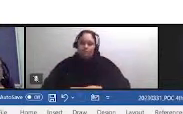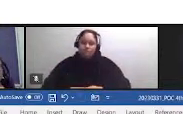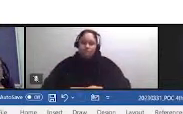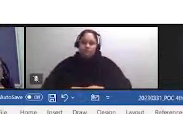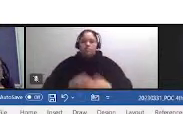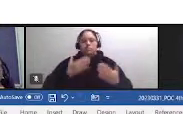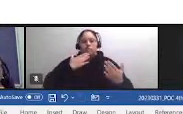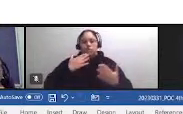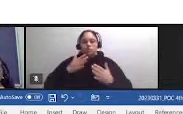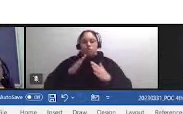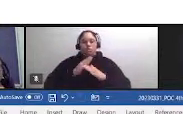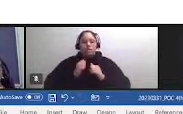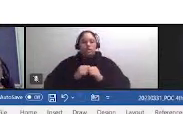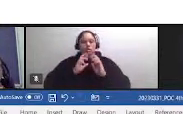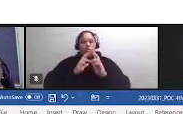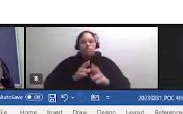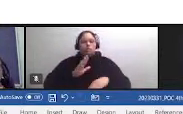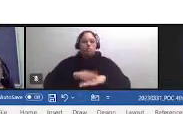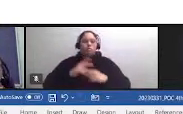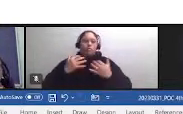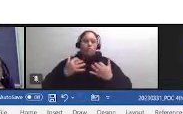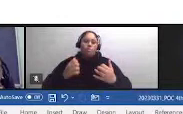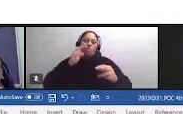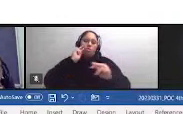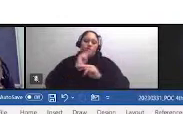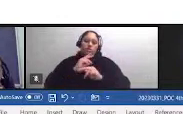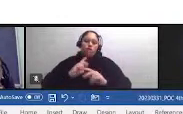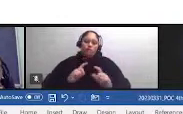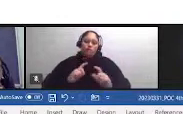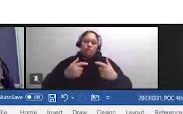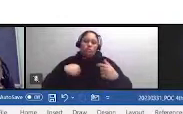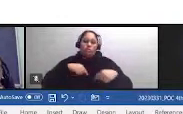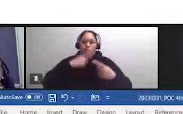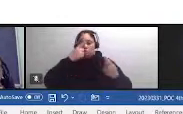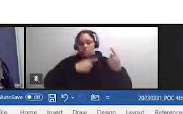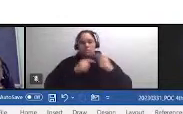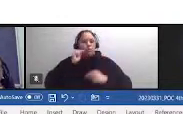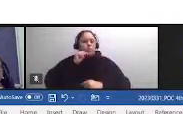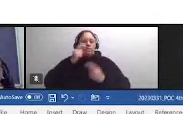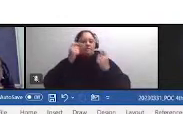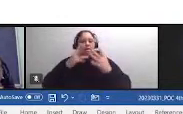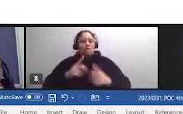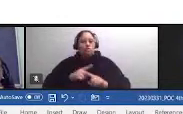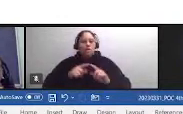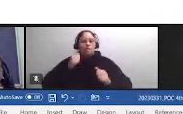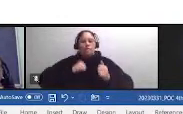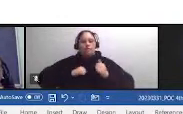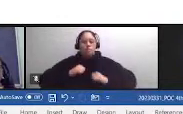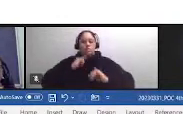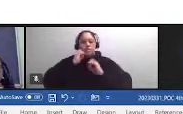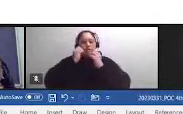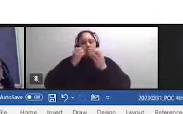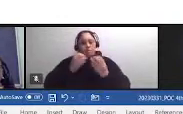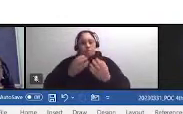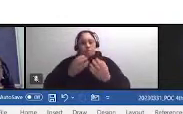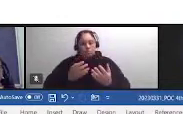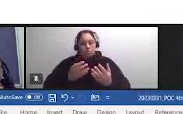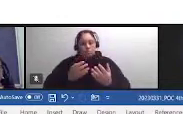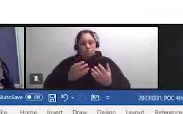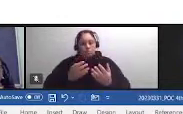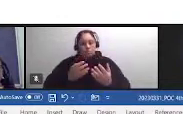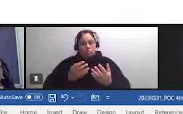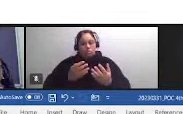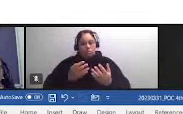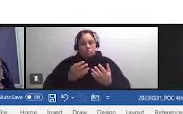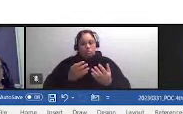very much, colleagues. Report of the Parliamentary Oversight Committee, having considered the quarterly financial and performance information for the